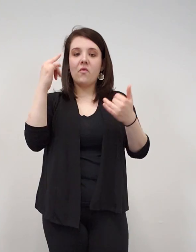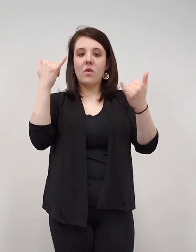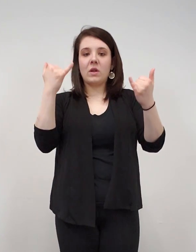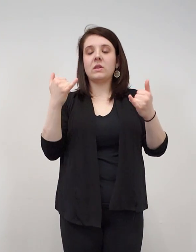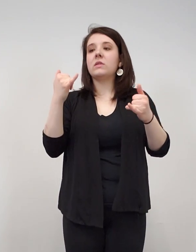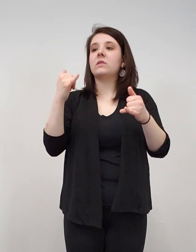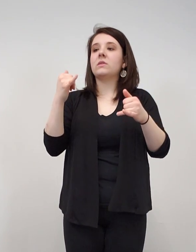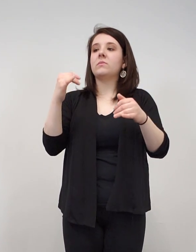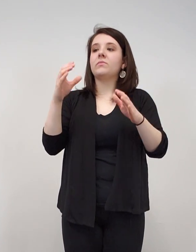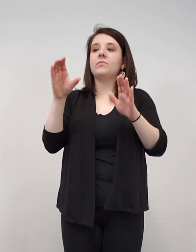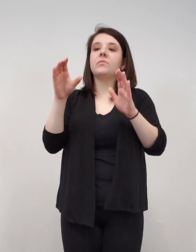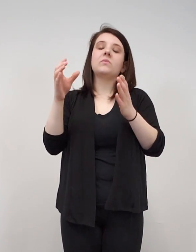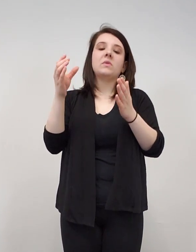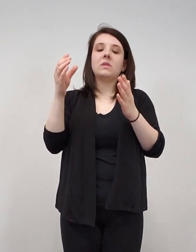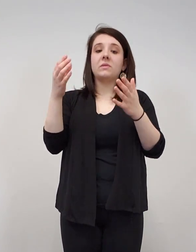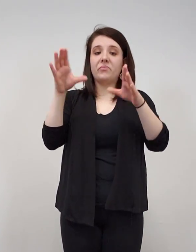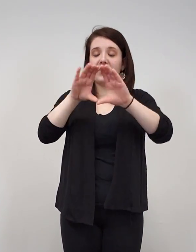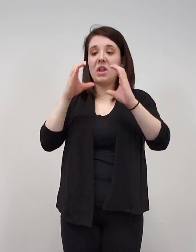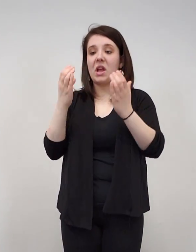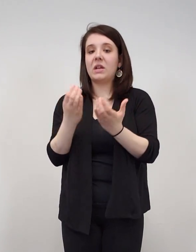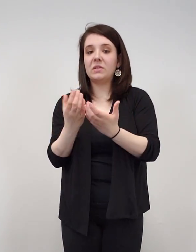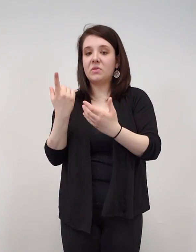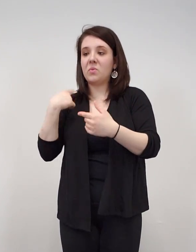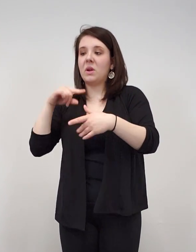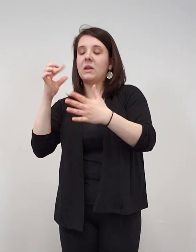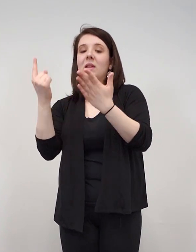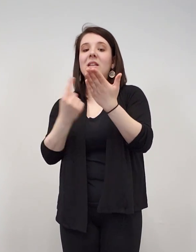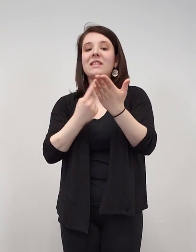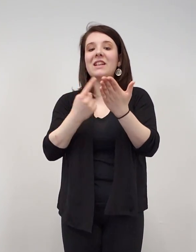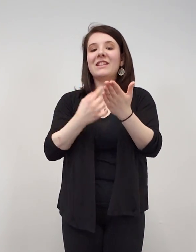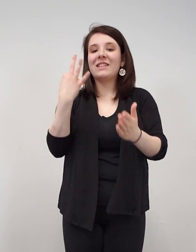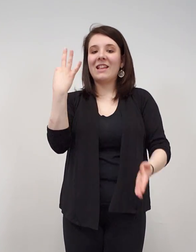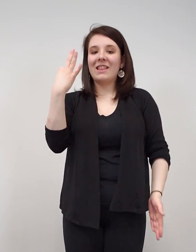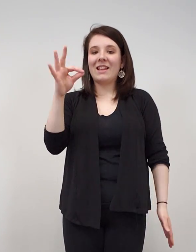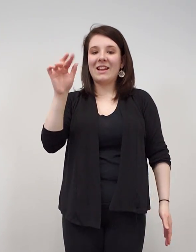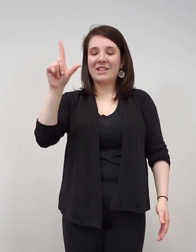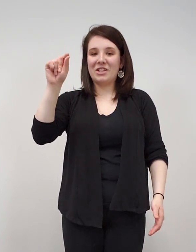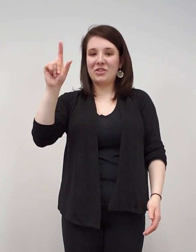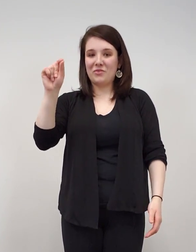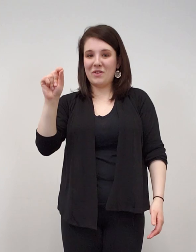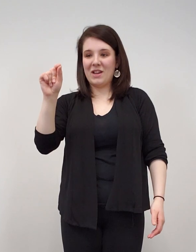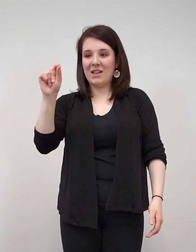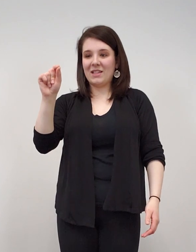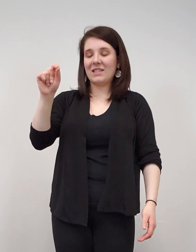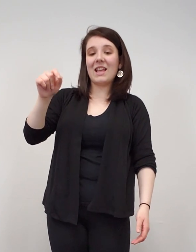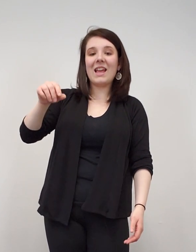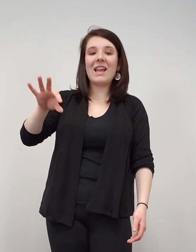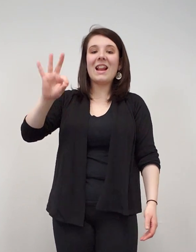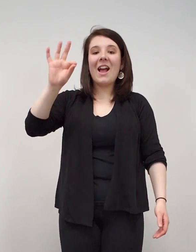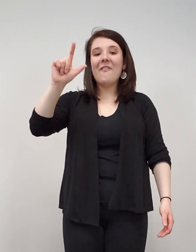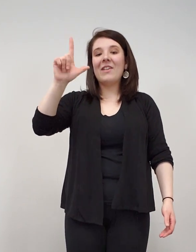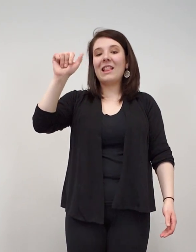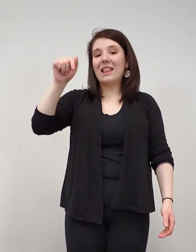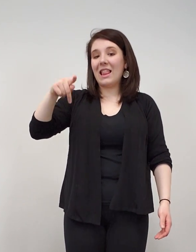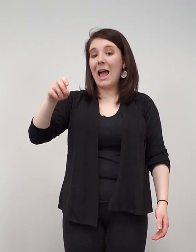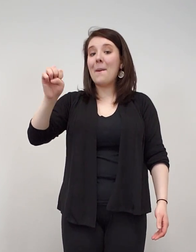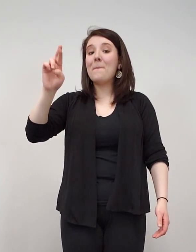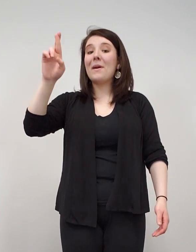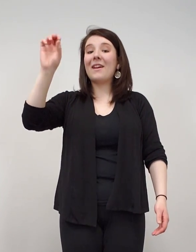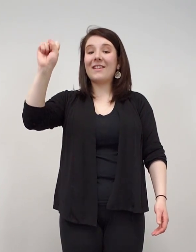20s, everything from the Flappers to Consumer-Oriented Society, the American Family, Harding